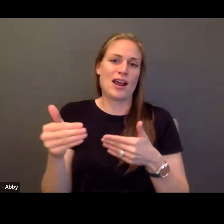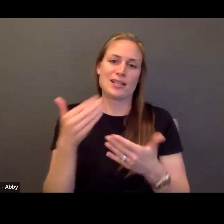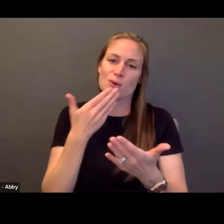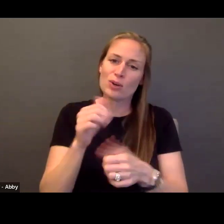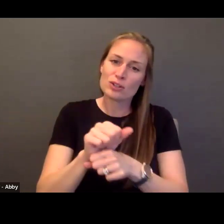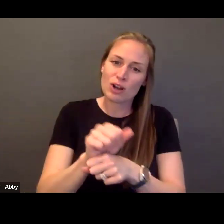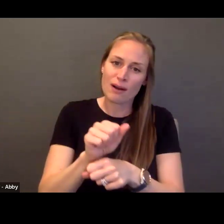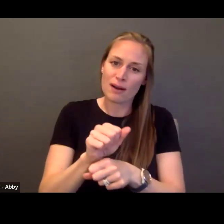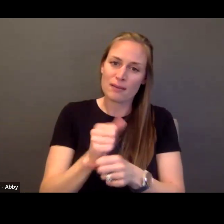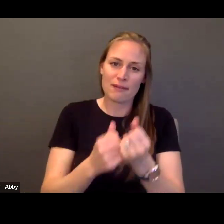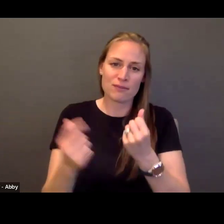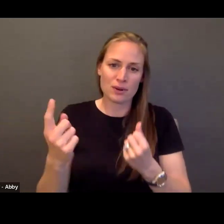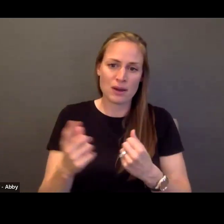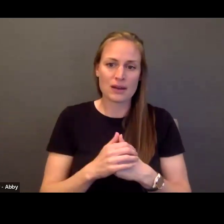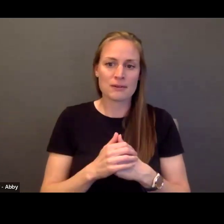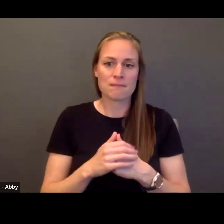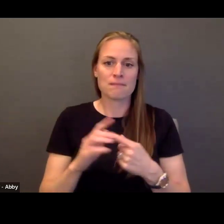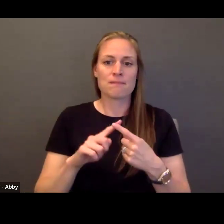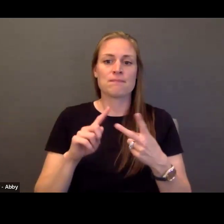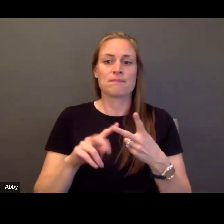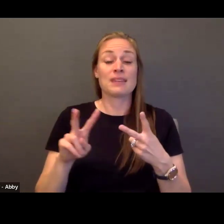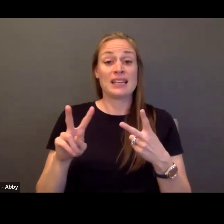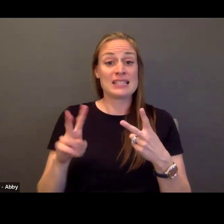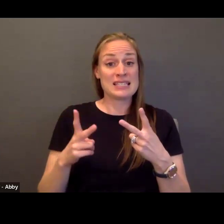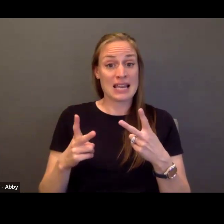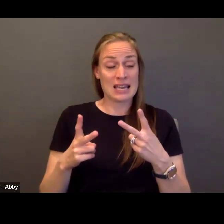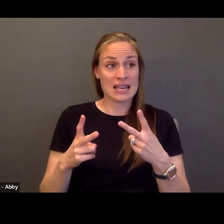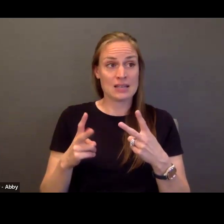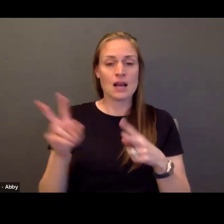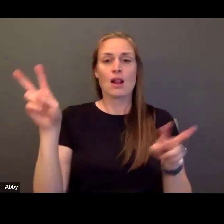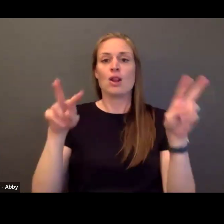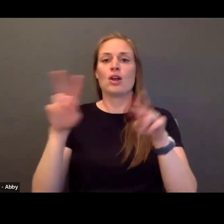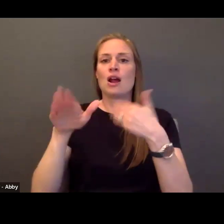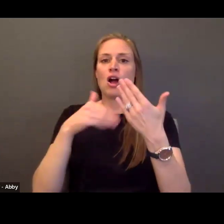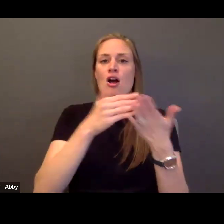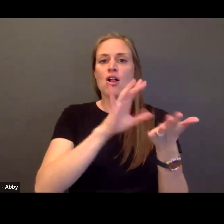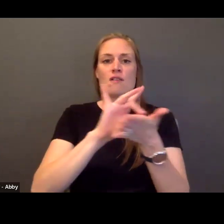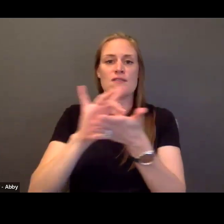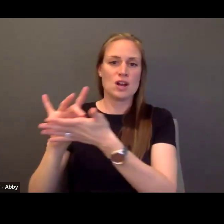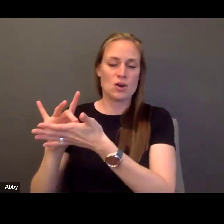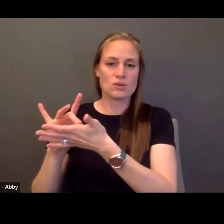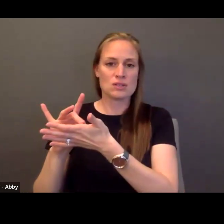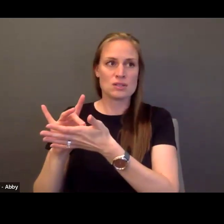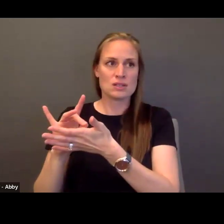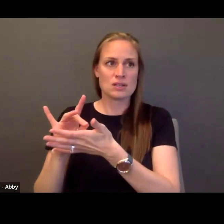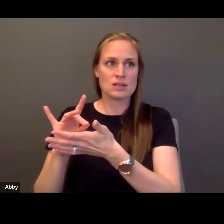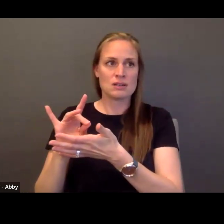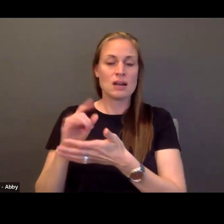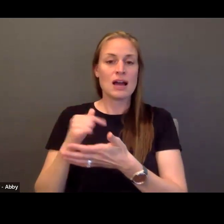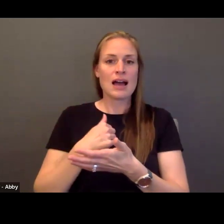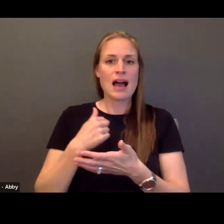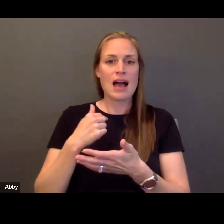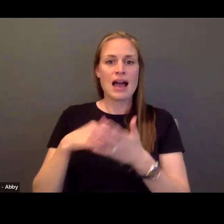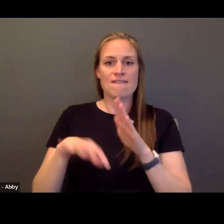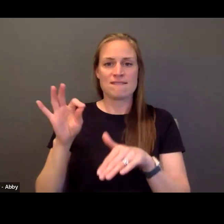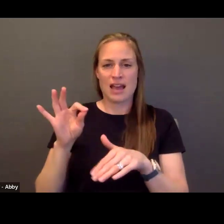then second of all, going through all those, I found sticky notes for you regarding youth through the